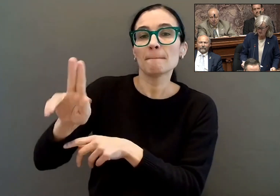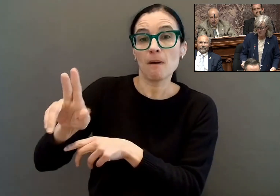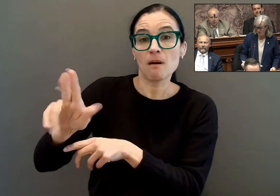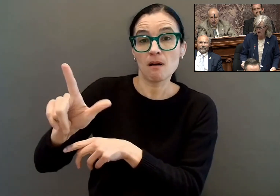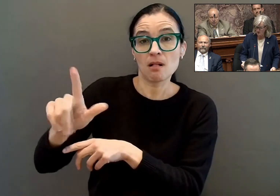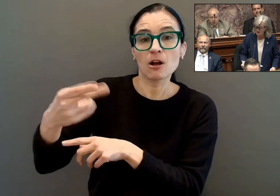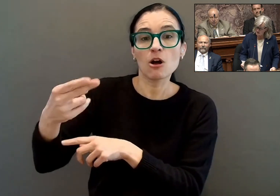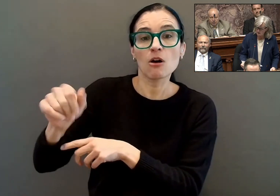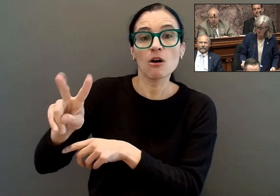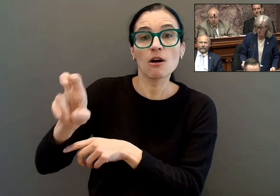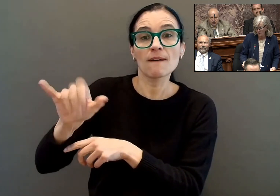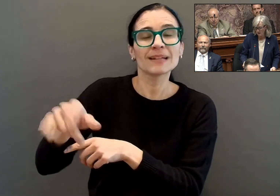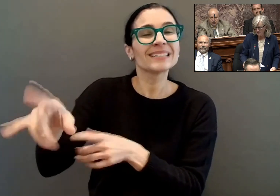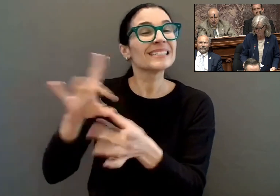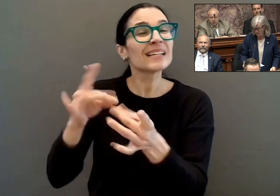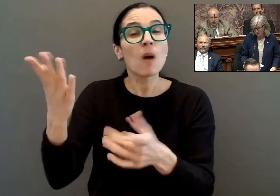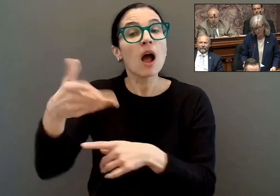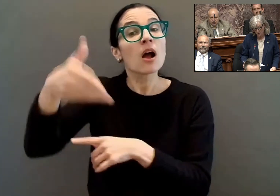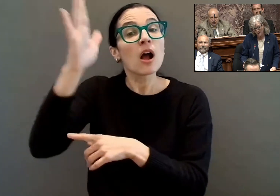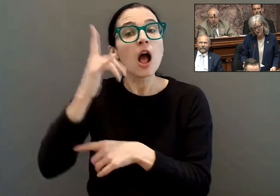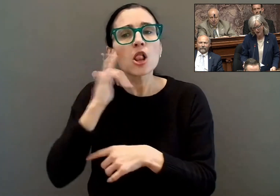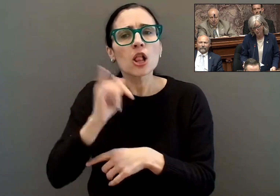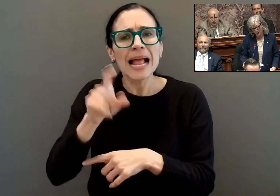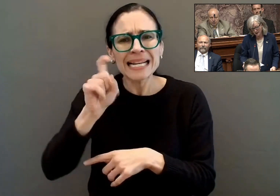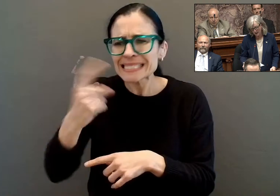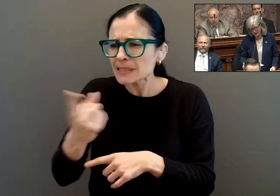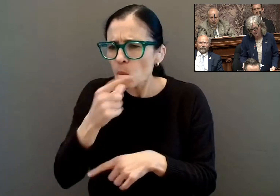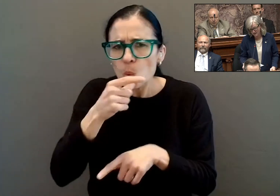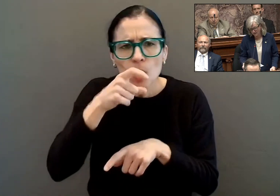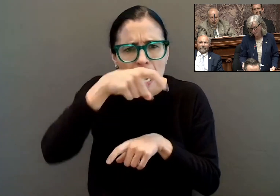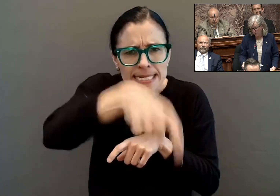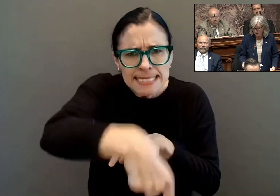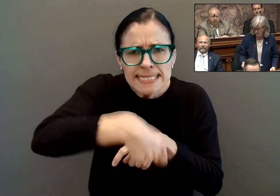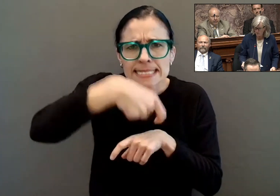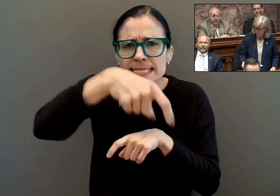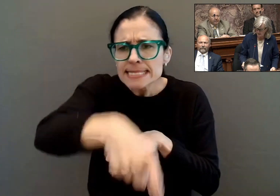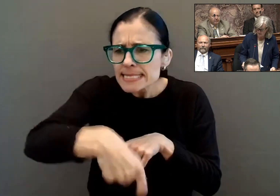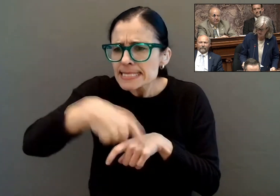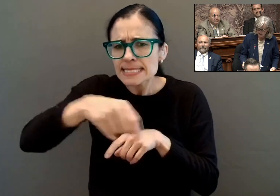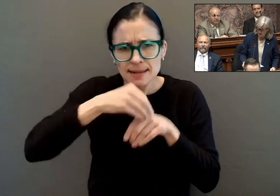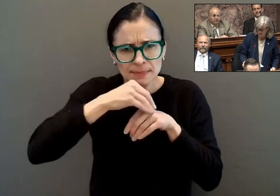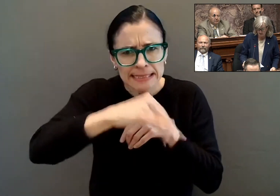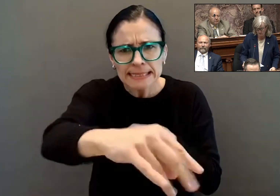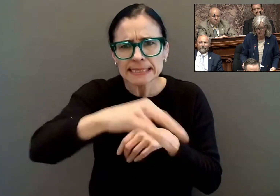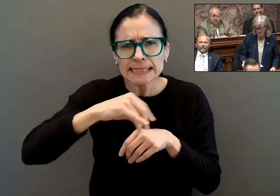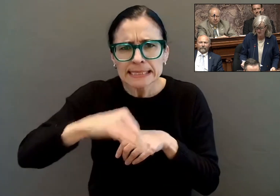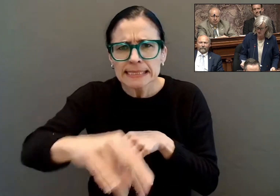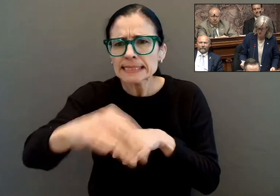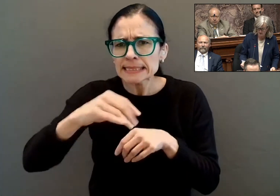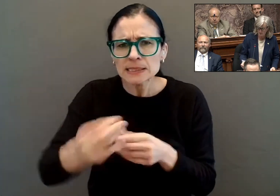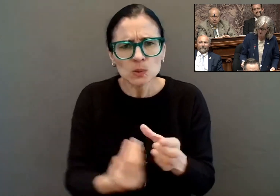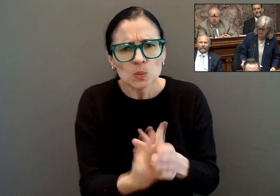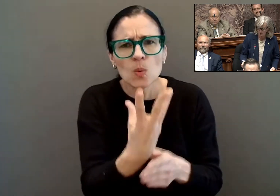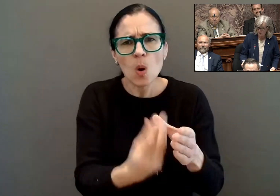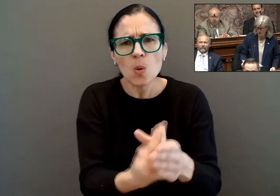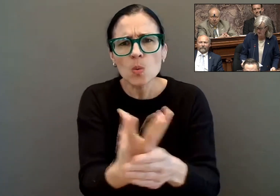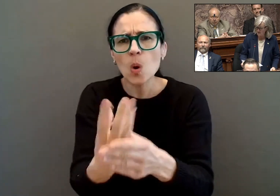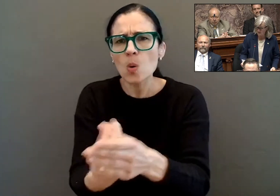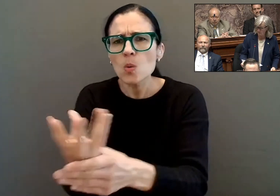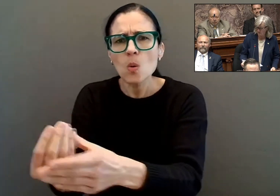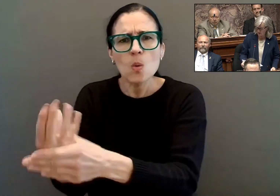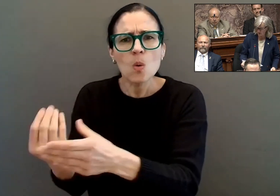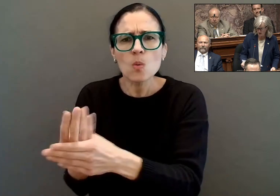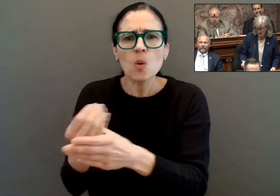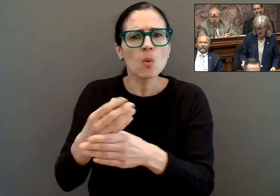corners, somebody to seed, weed, feed, breed, and rake and disc and plow and plant and tie the fleece and strain the milk and replenish